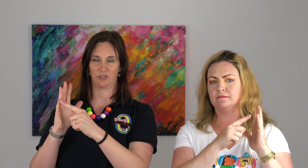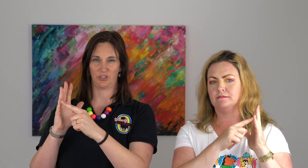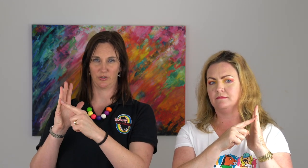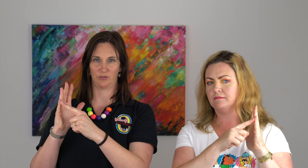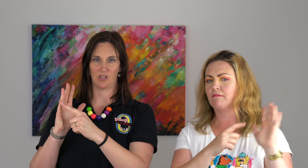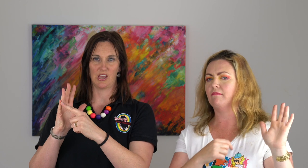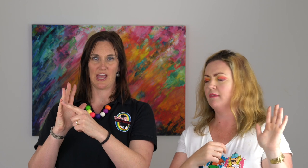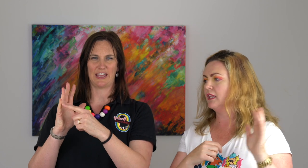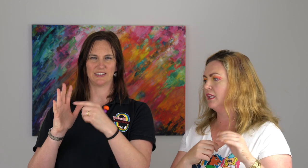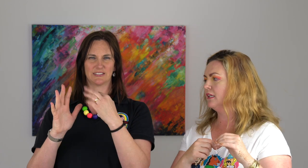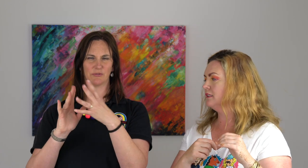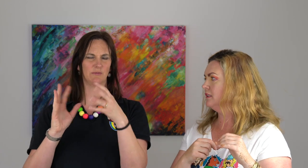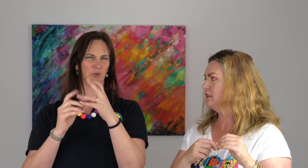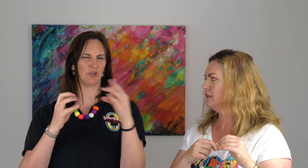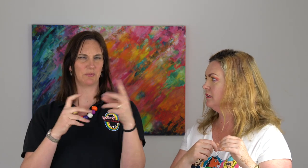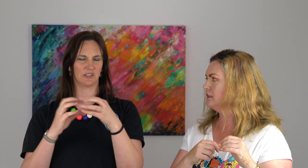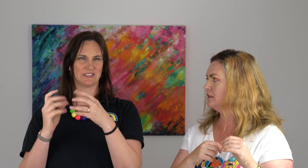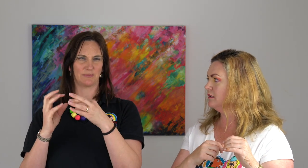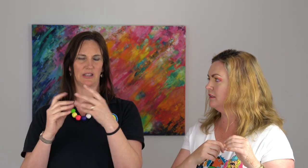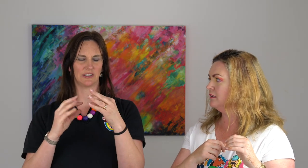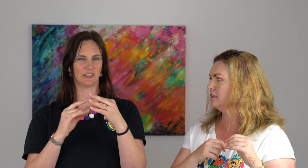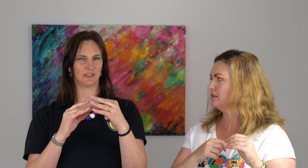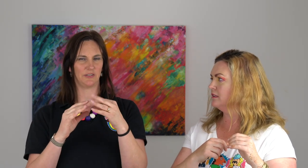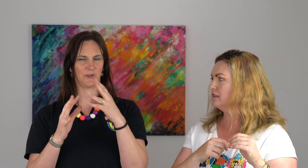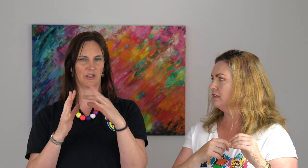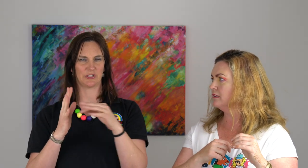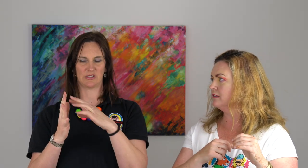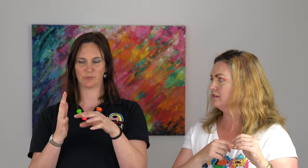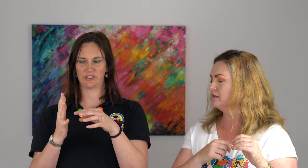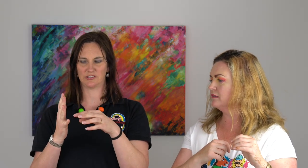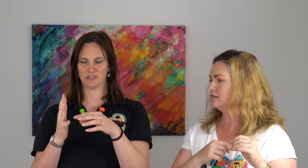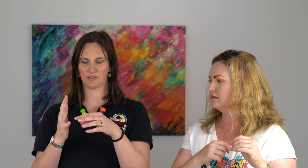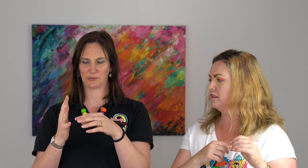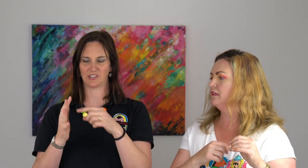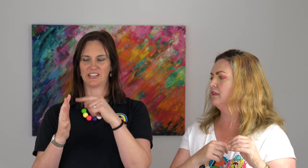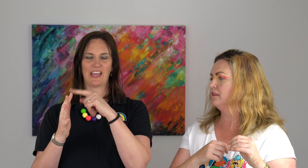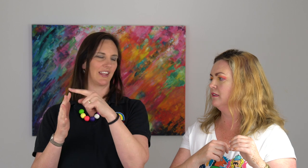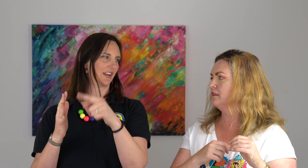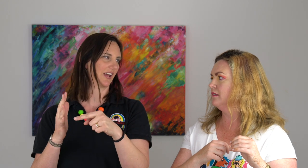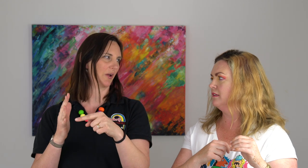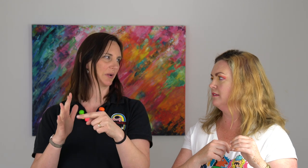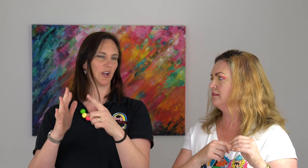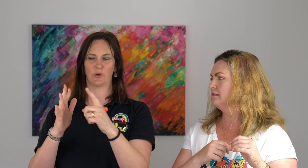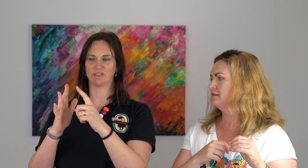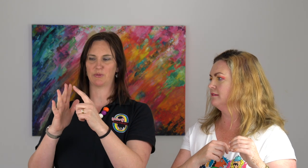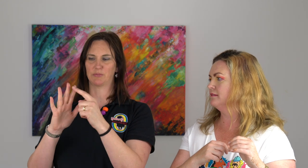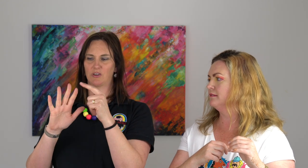O, U. And sometimes when you're in the middle of spelling, you forget which one's which. So you can count it out, but I always remember